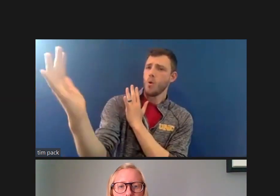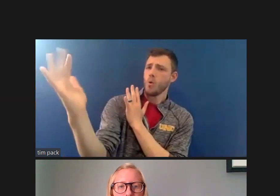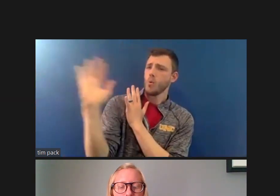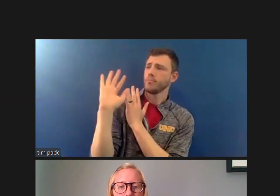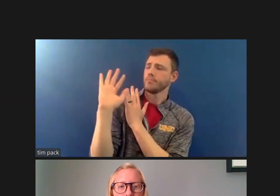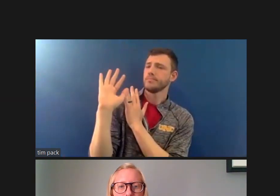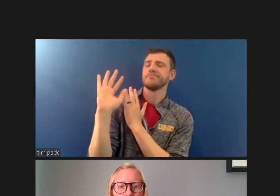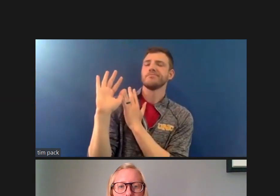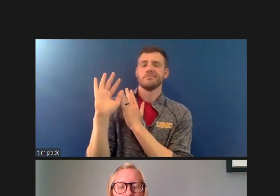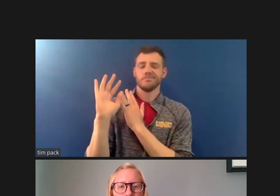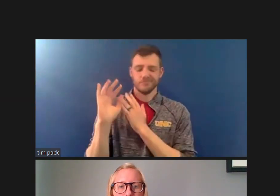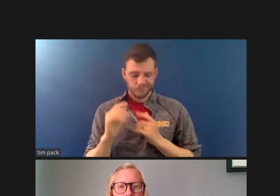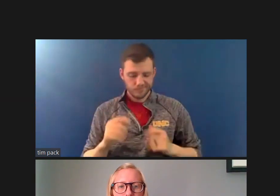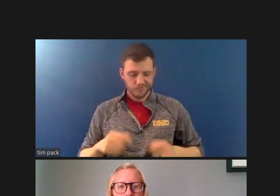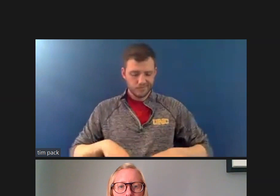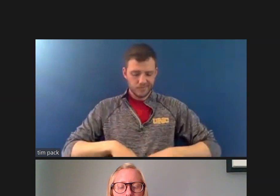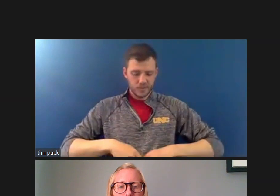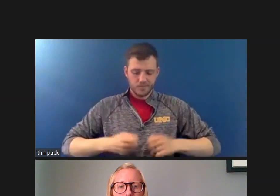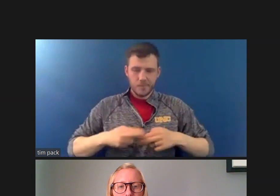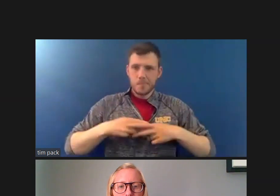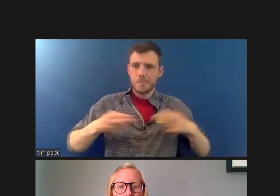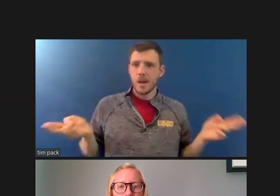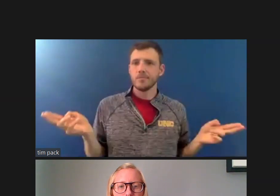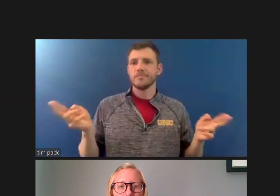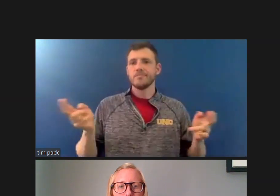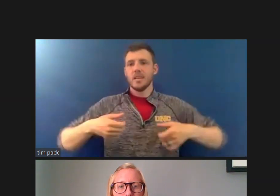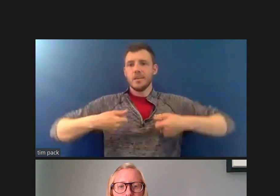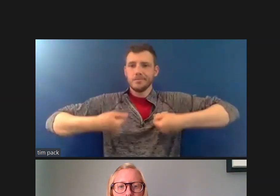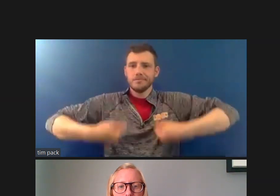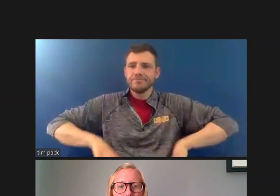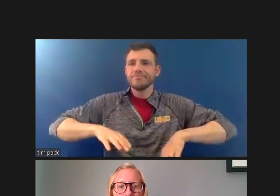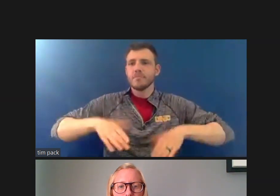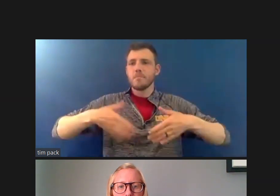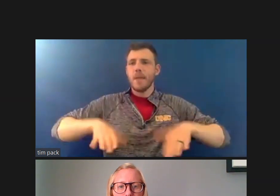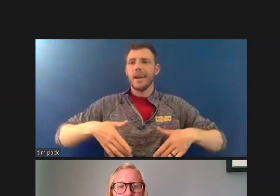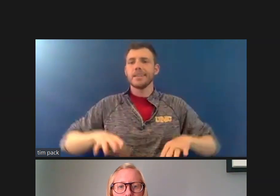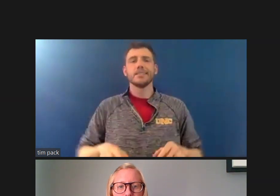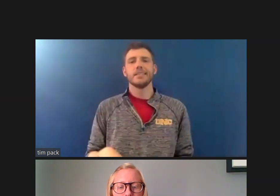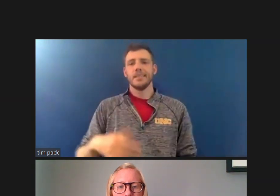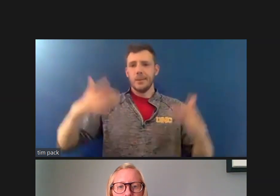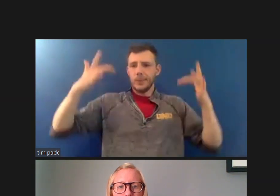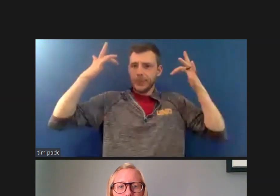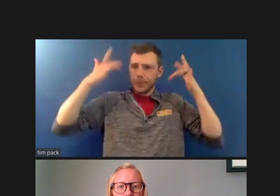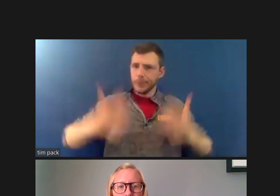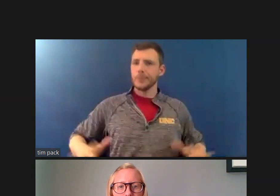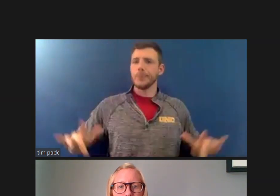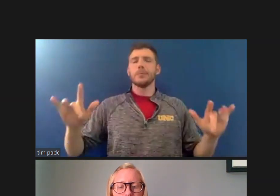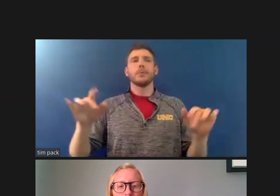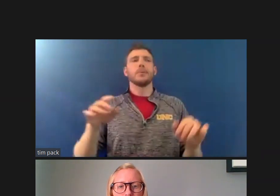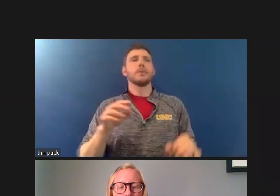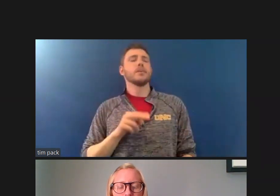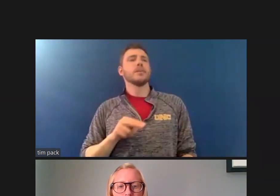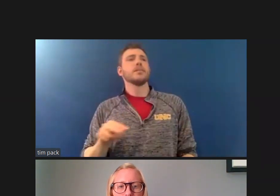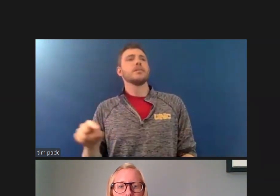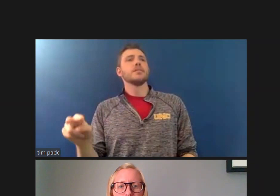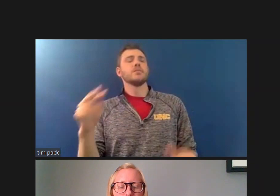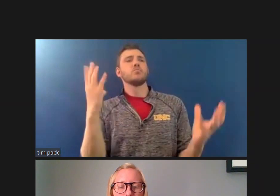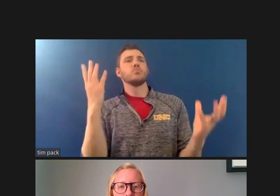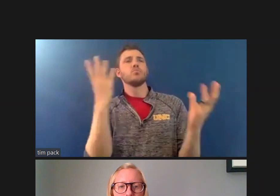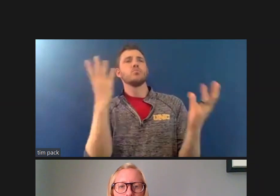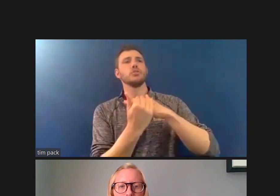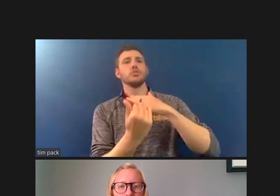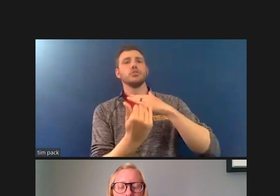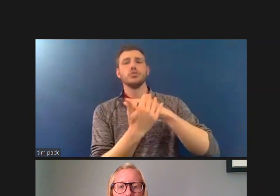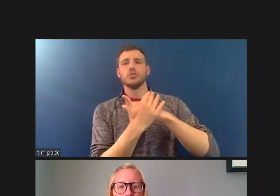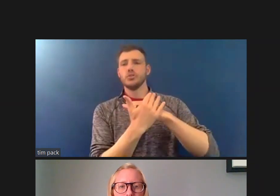and pants, and stood there naked, looking at the dazzling beach and the water. He was old enough, 12 years and a few months, to have